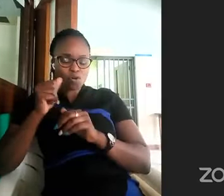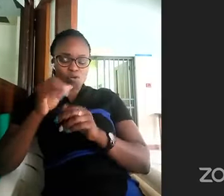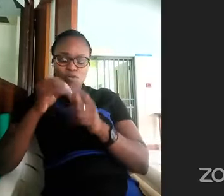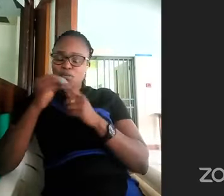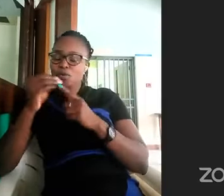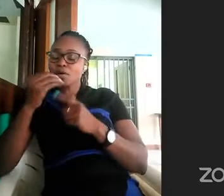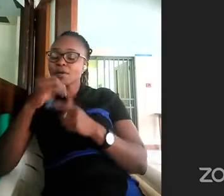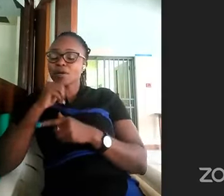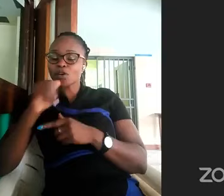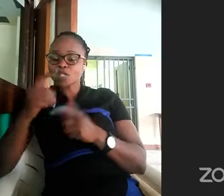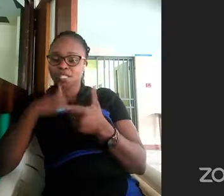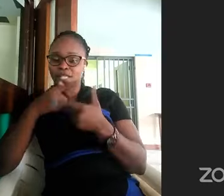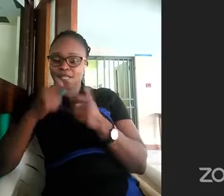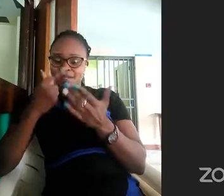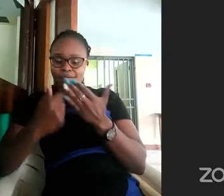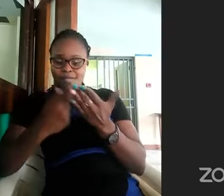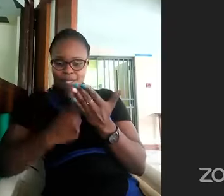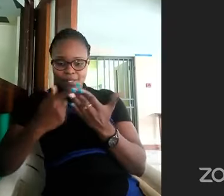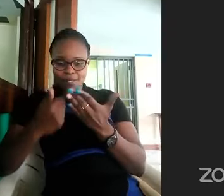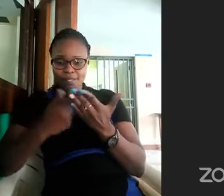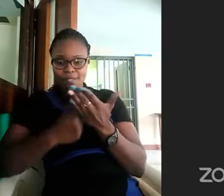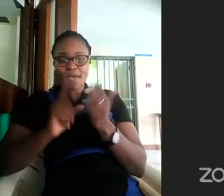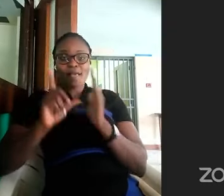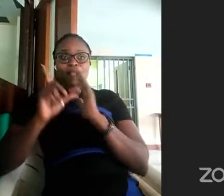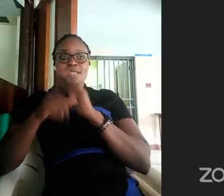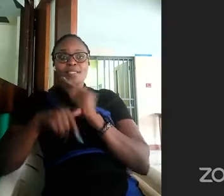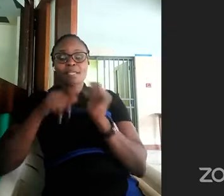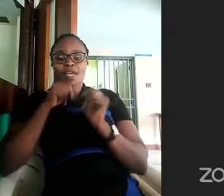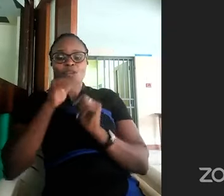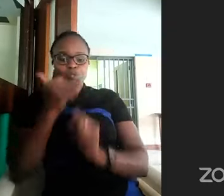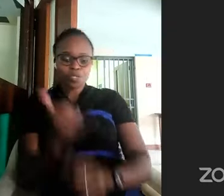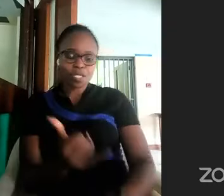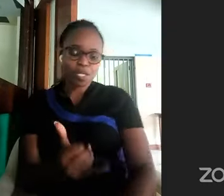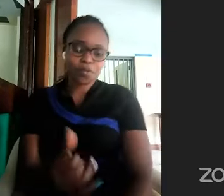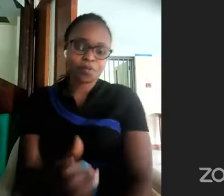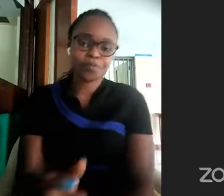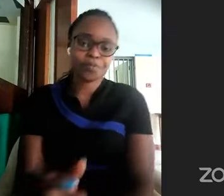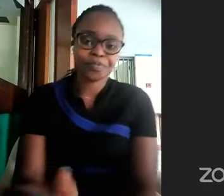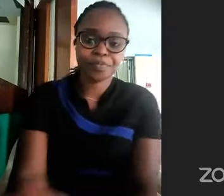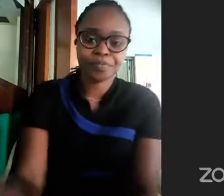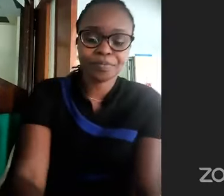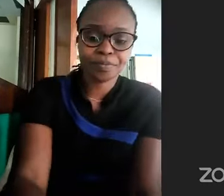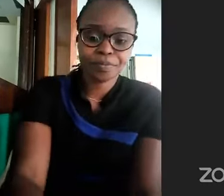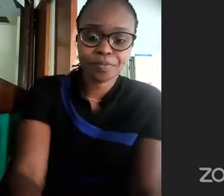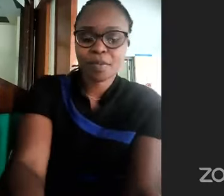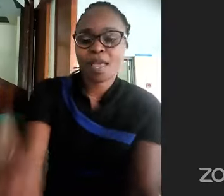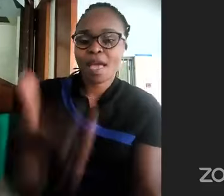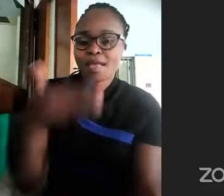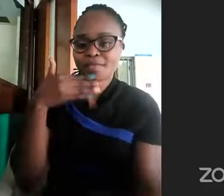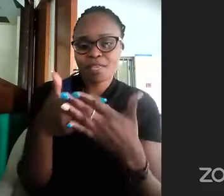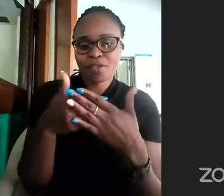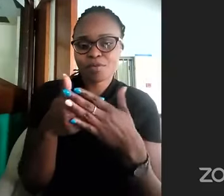it's not recognized by the disability acts that we have. Thank you so much. I think I'll give this back